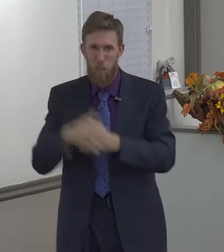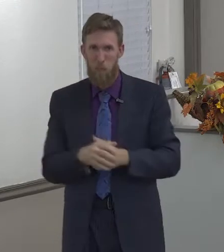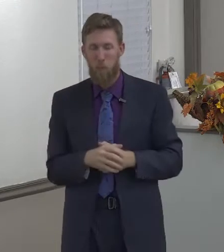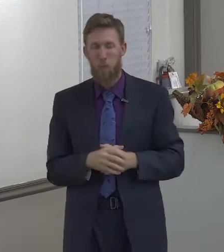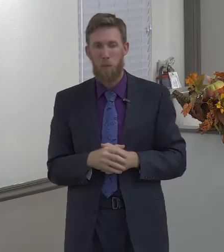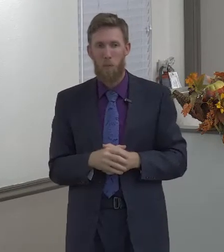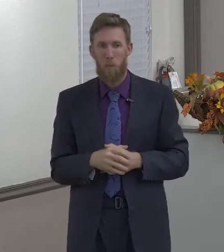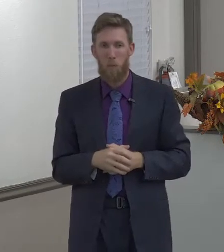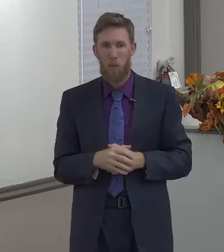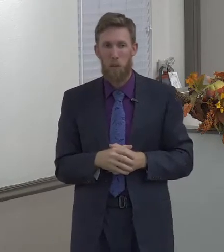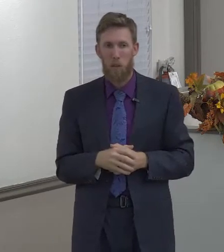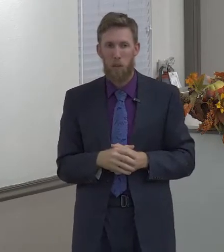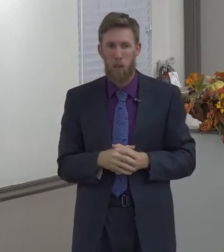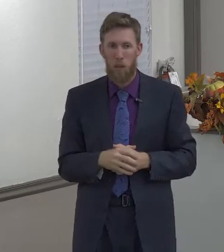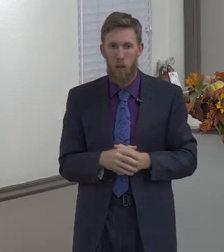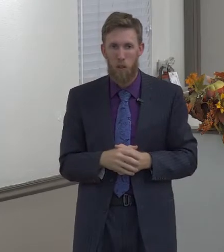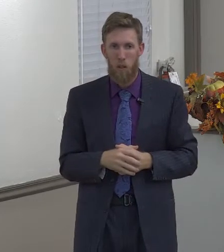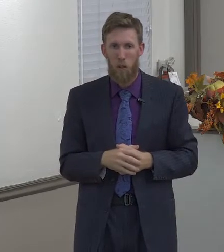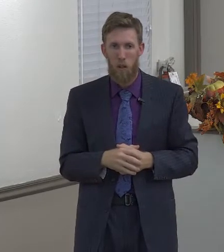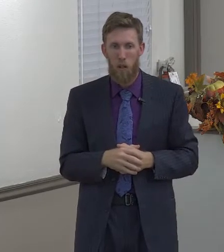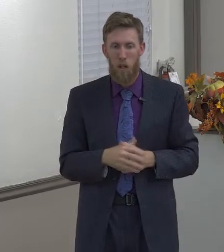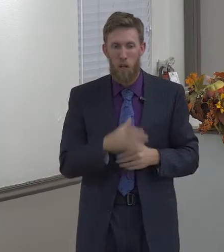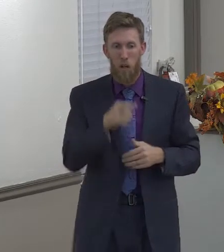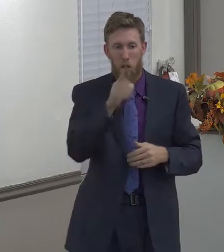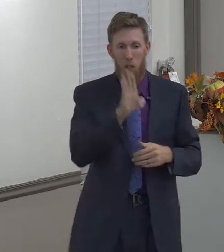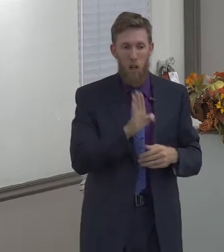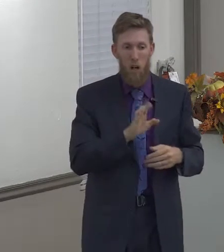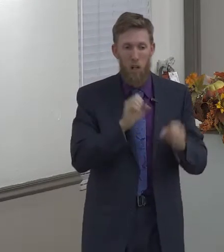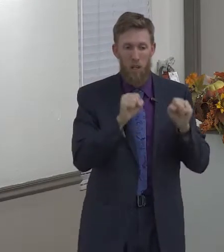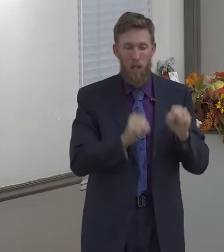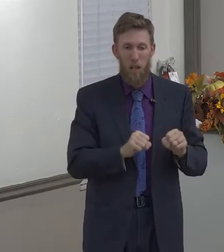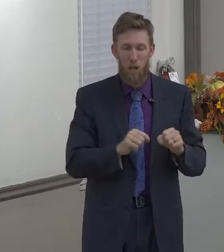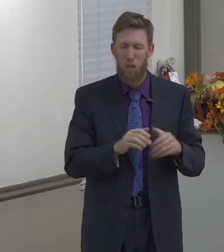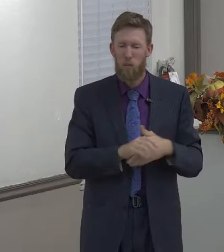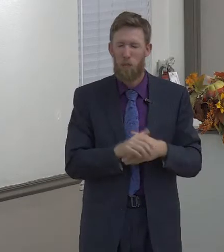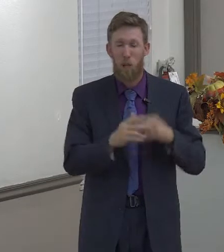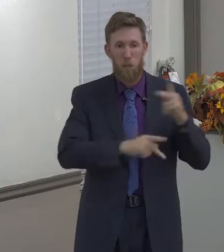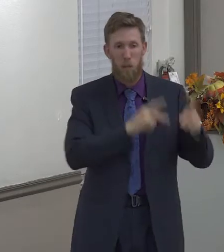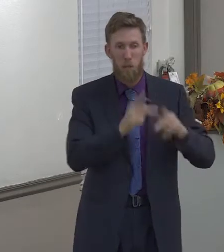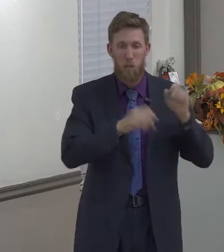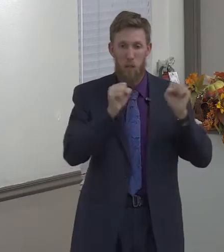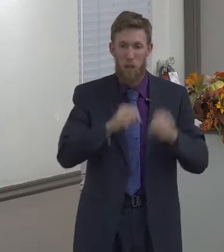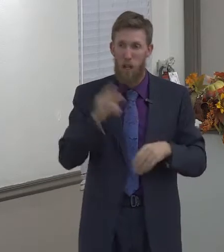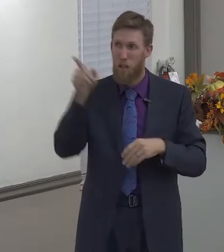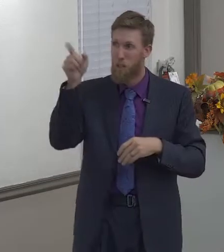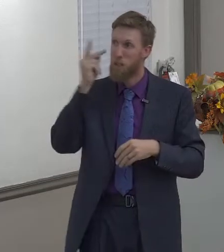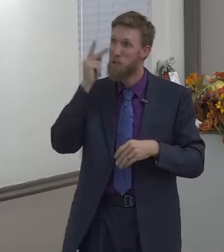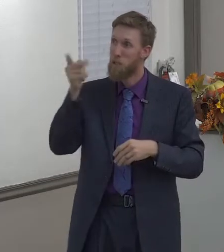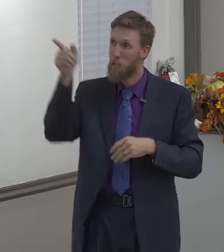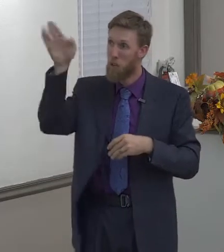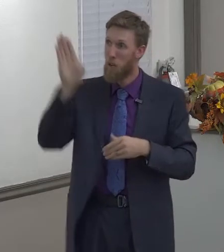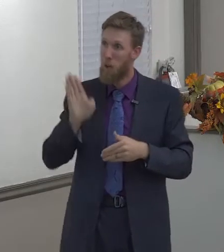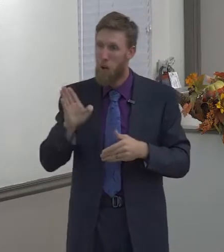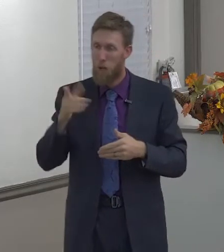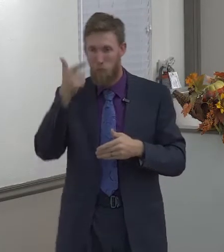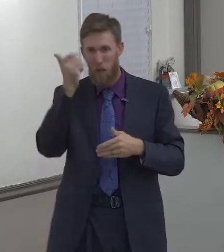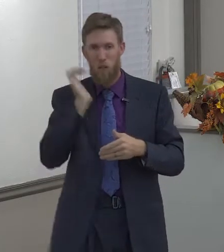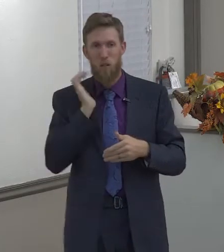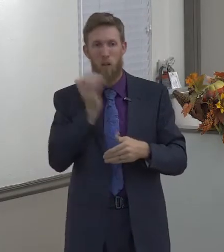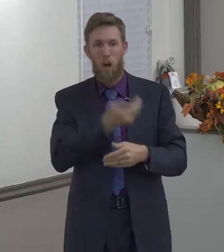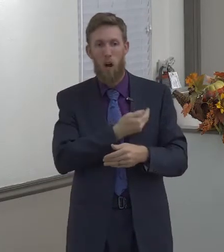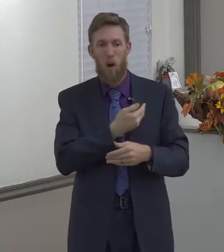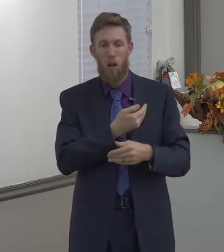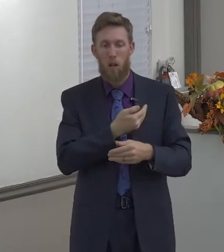have given them, that they may be one, even as we are one. By this shall all men know that ye are my disciples, right? If ye